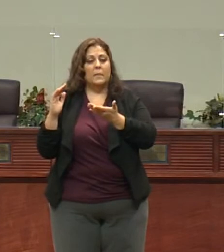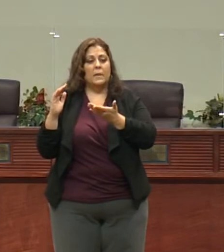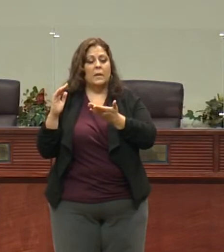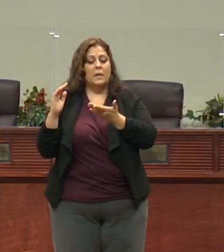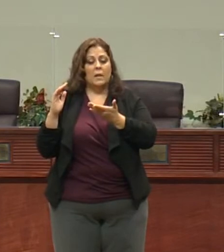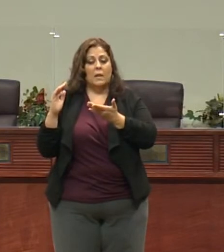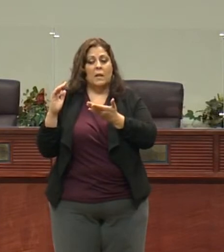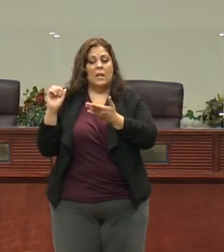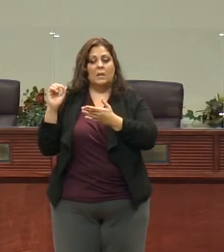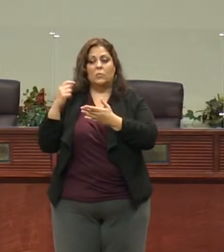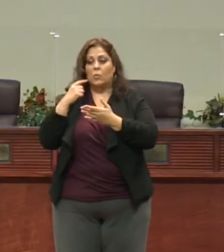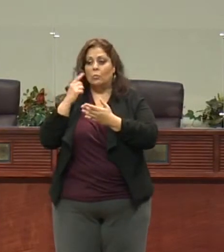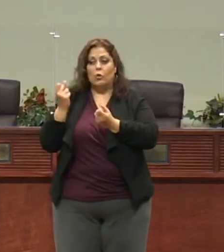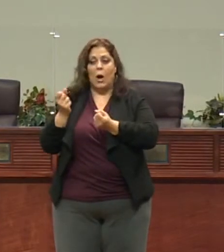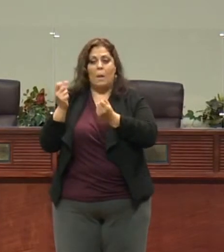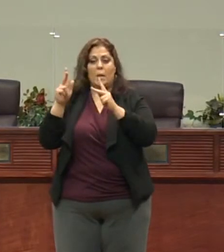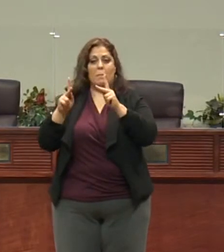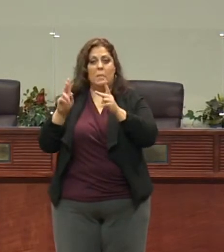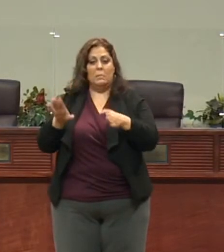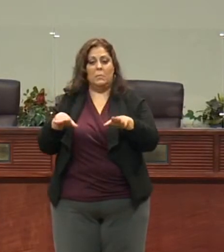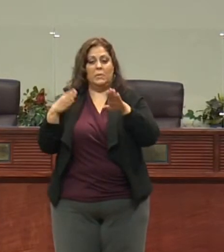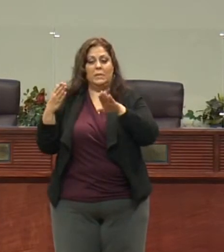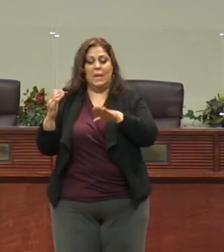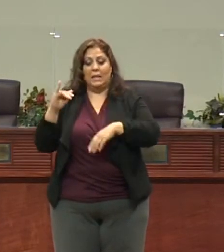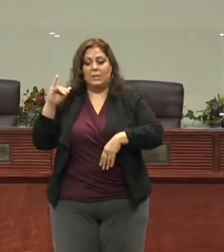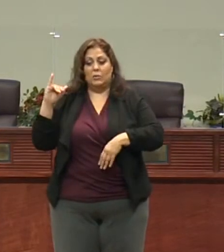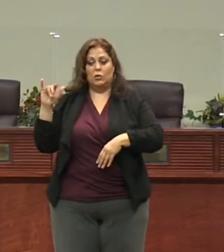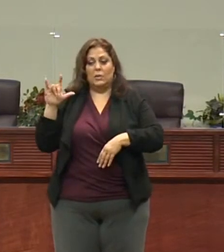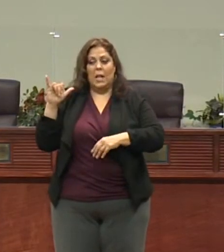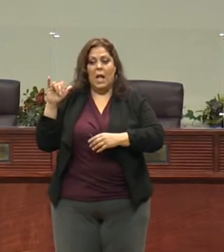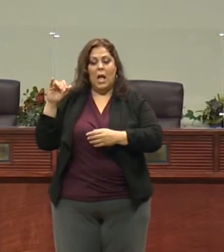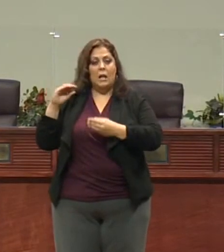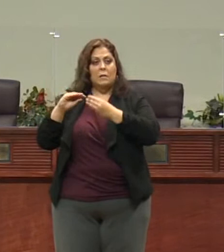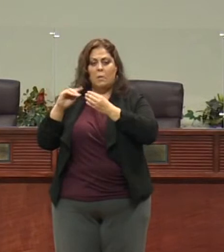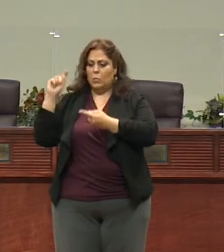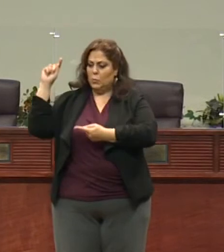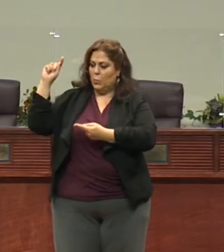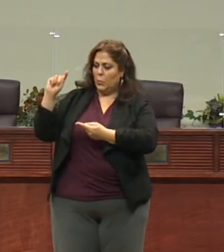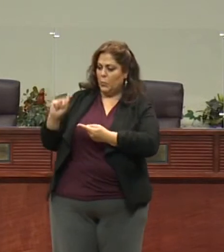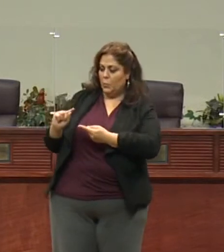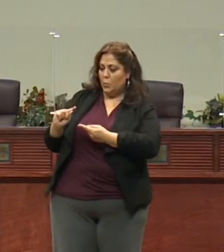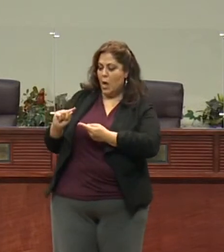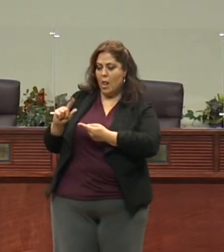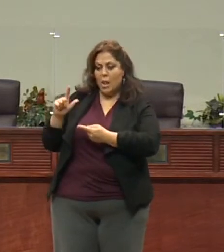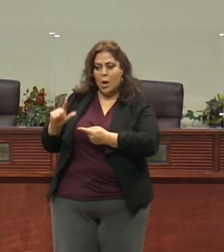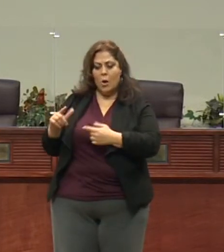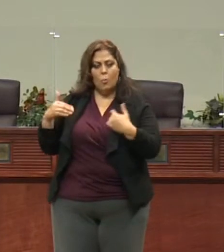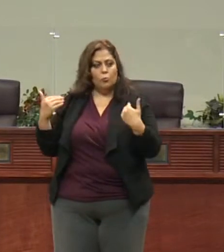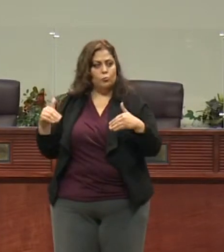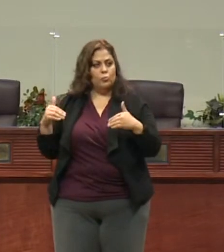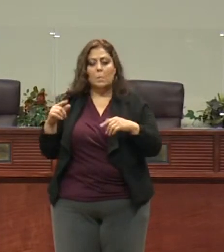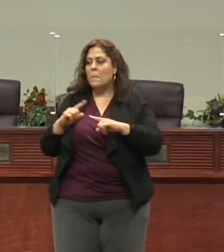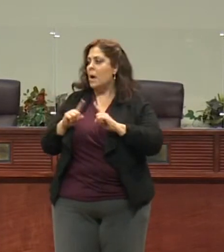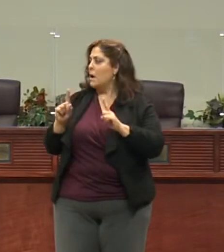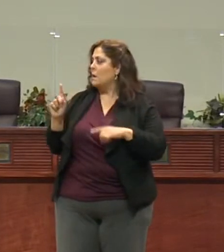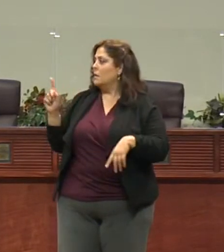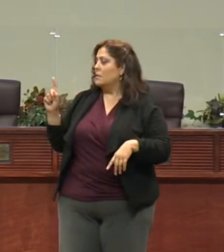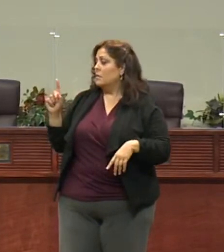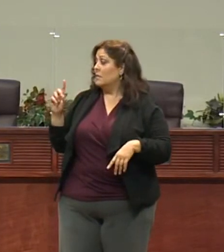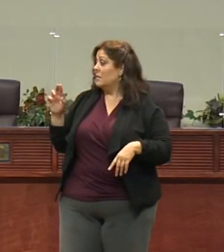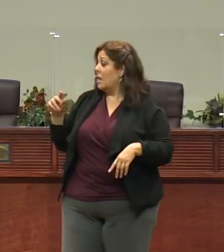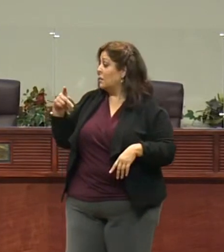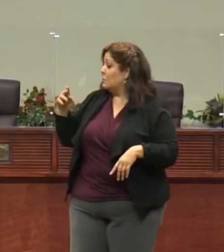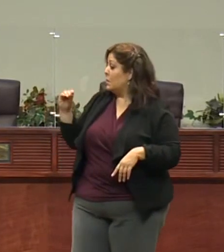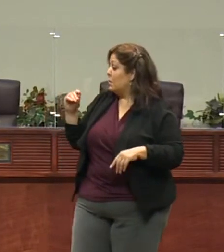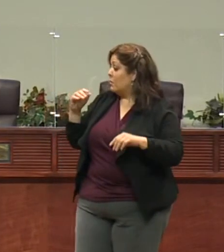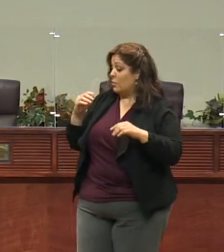died during the month of July was one of the lowest numbers, but Dr. Pino, if we continue to see